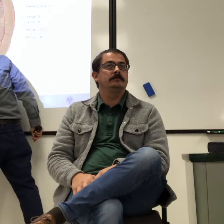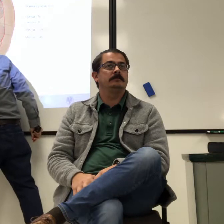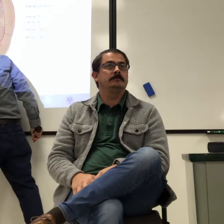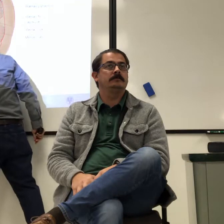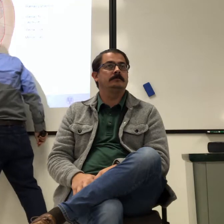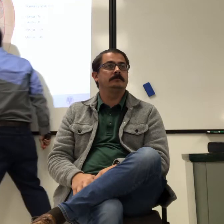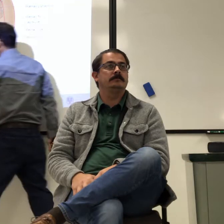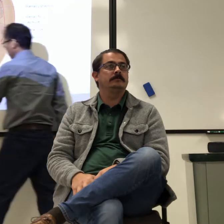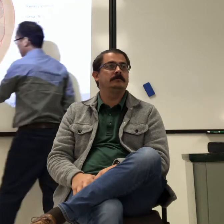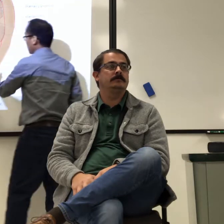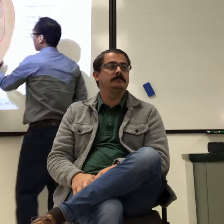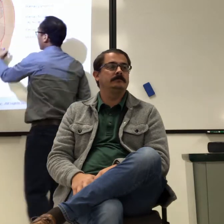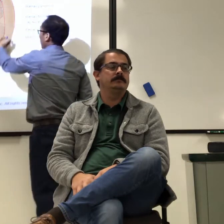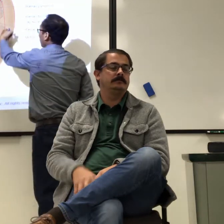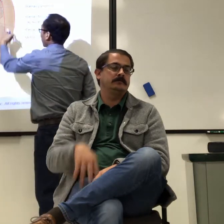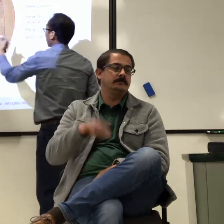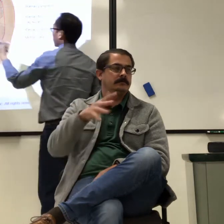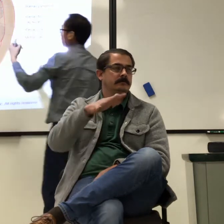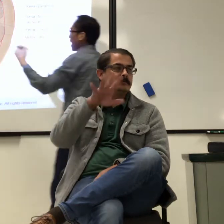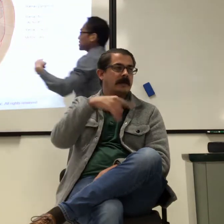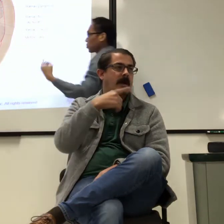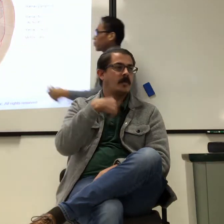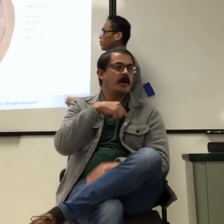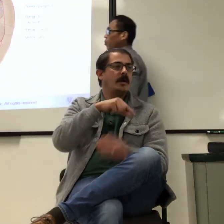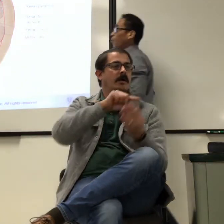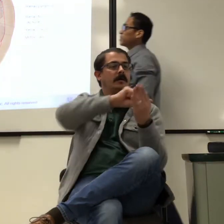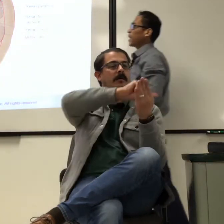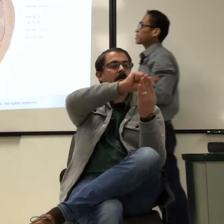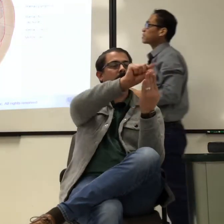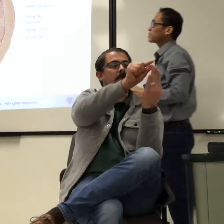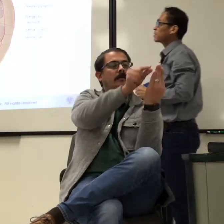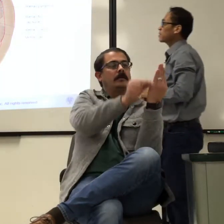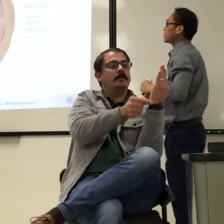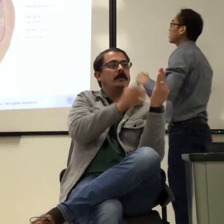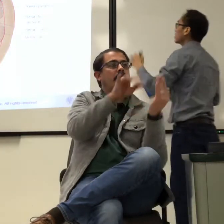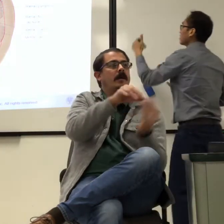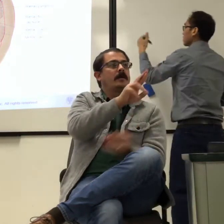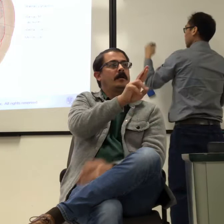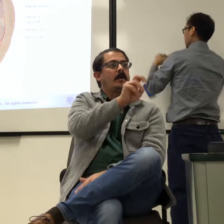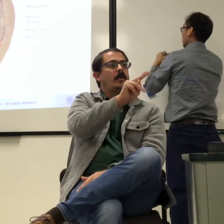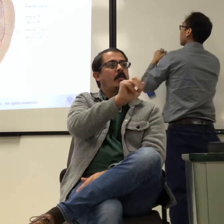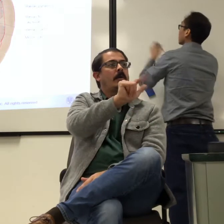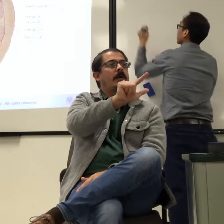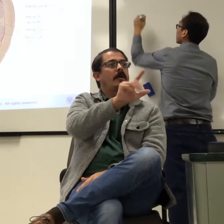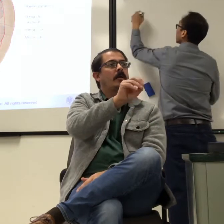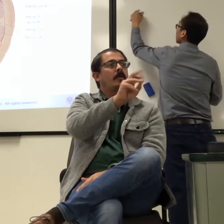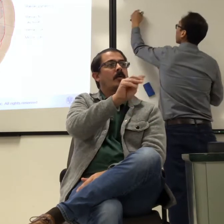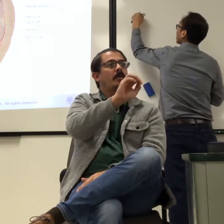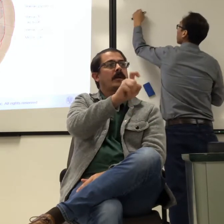we're kind of roughly tracing in red. That's the renal cortex.